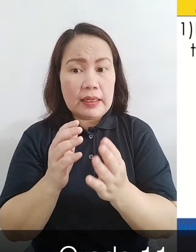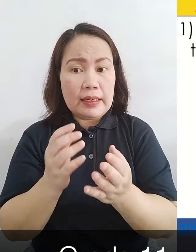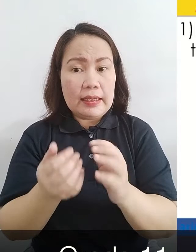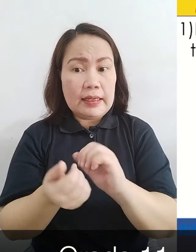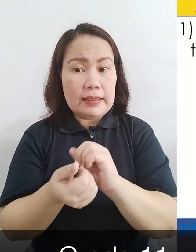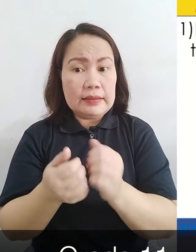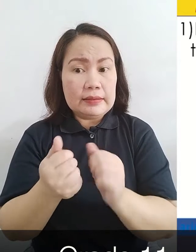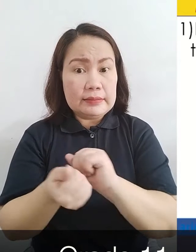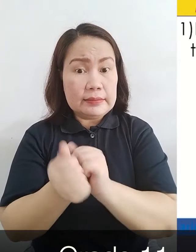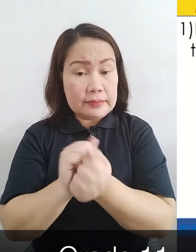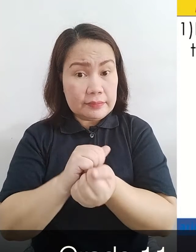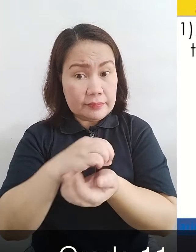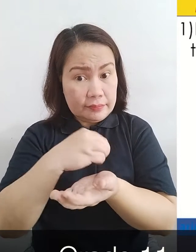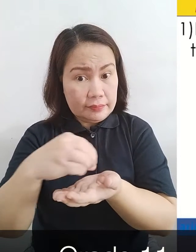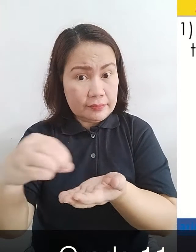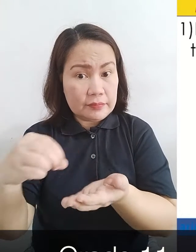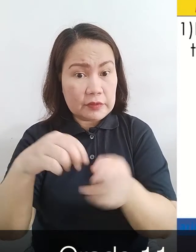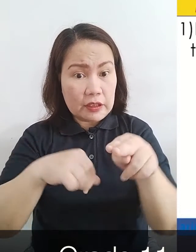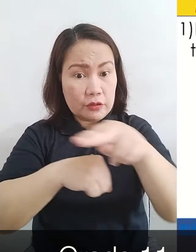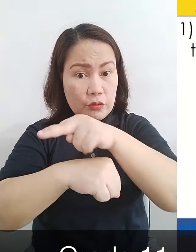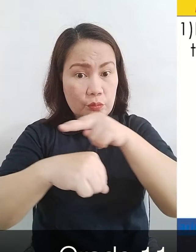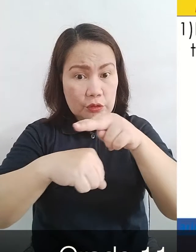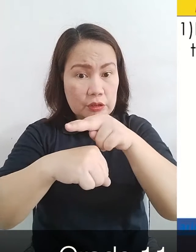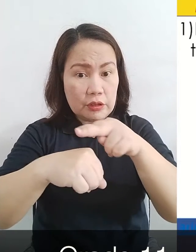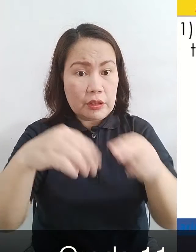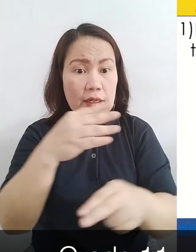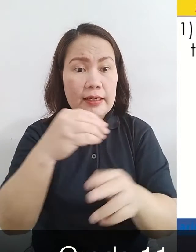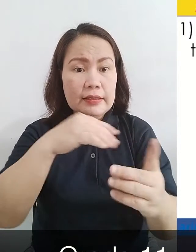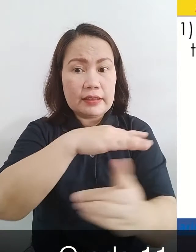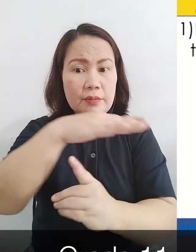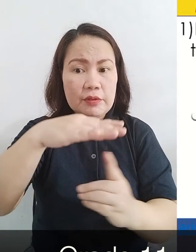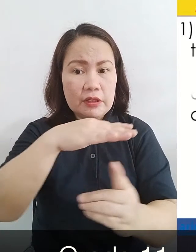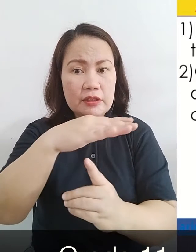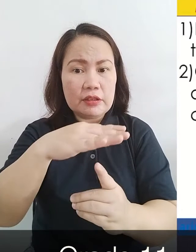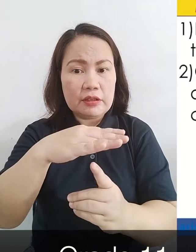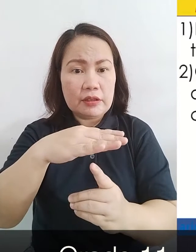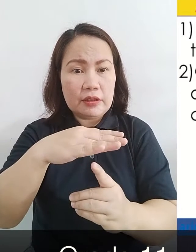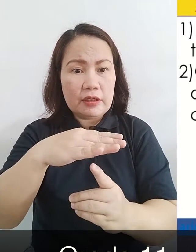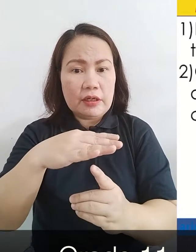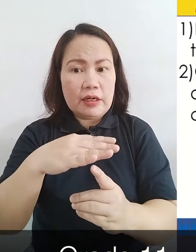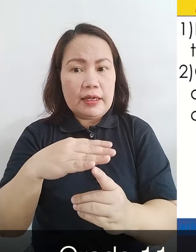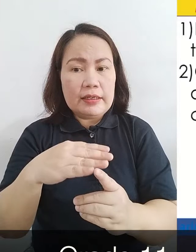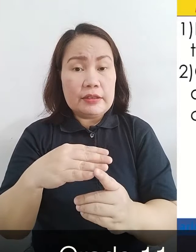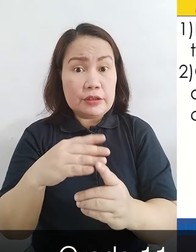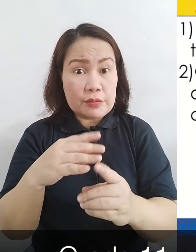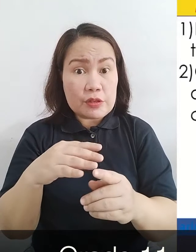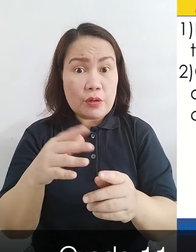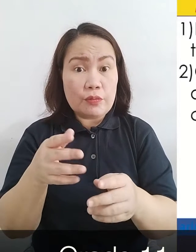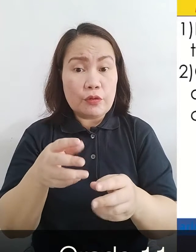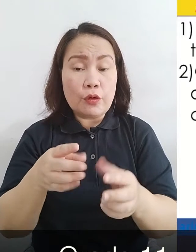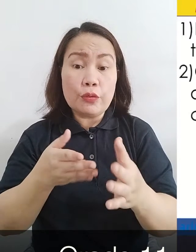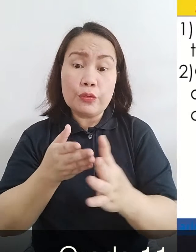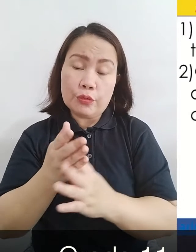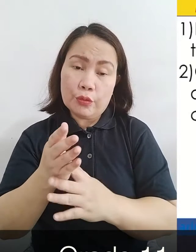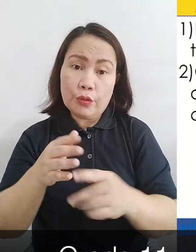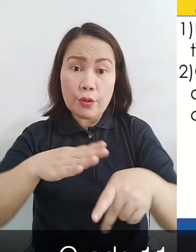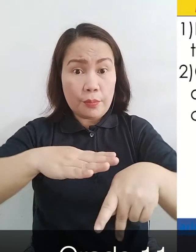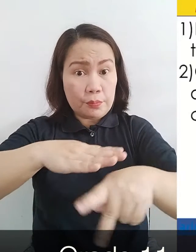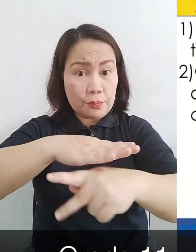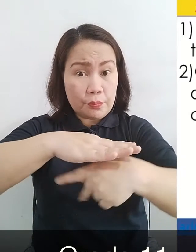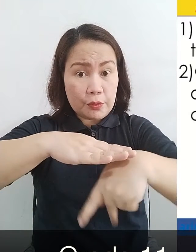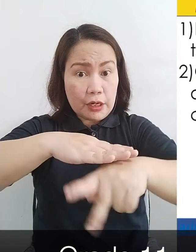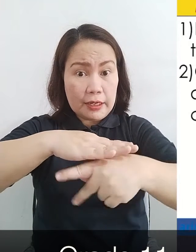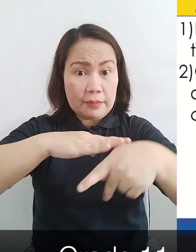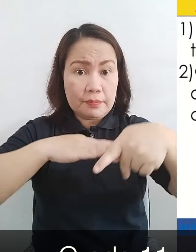and denominator in terms of each prime factors. Common factors in the numerator